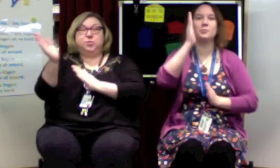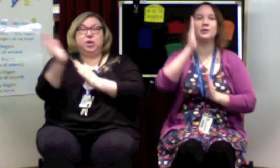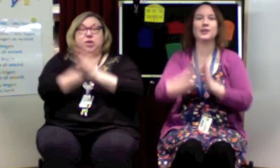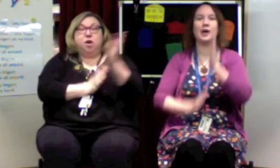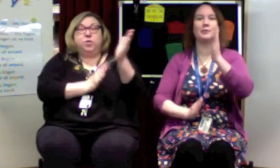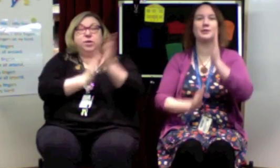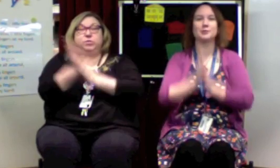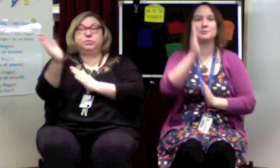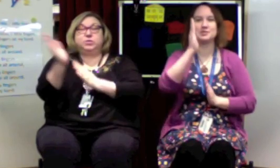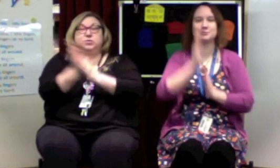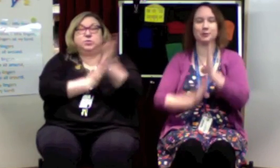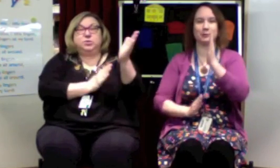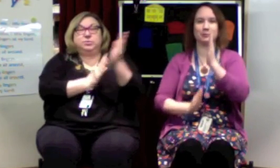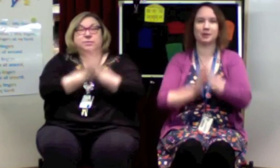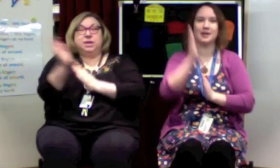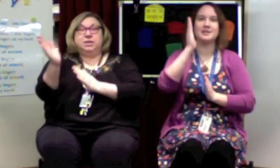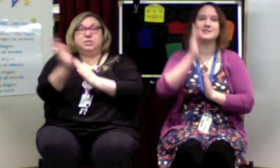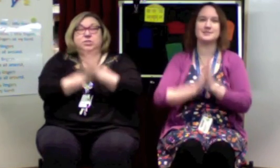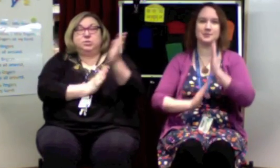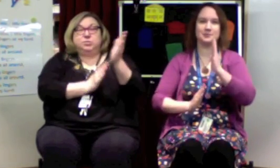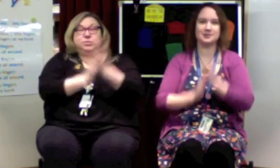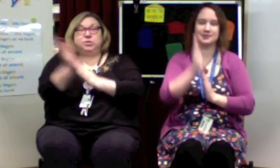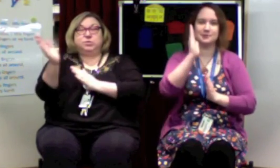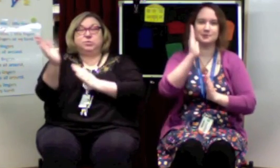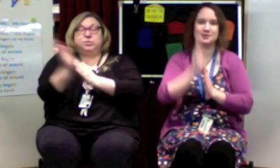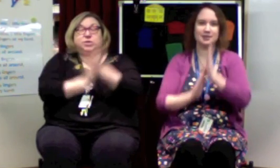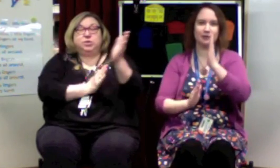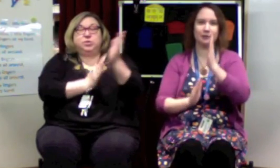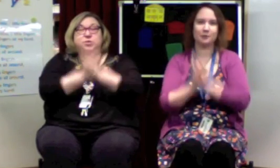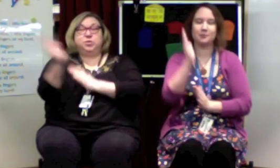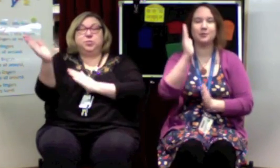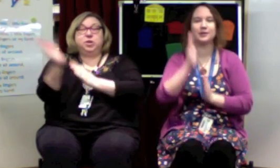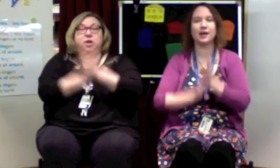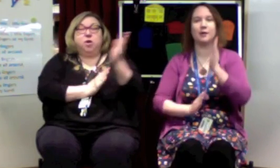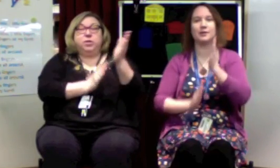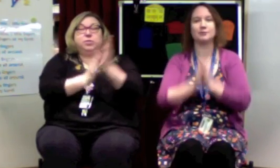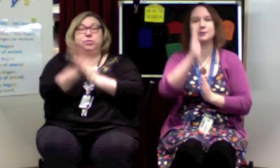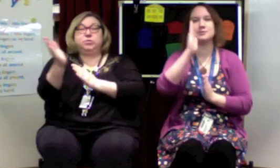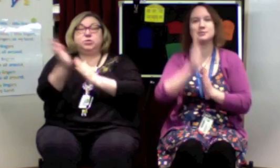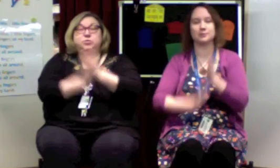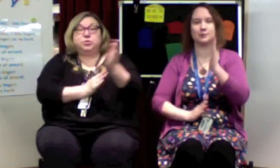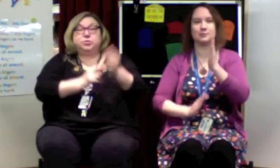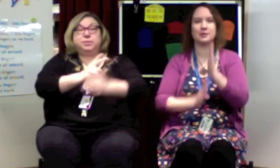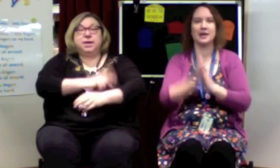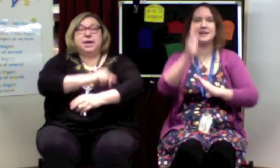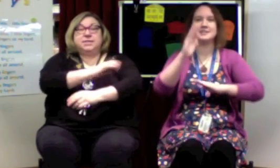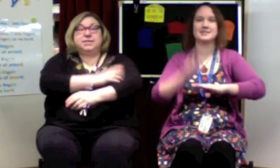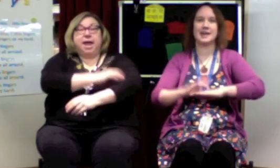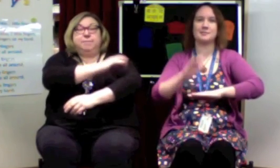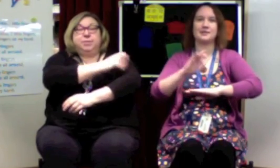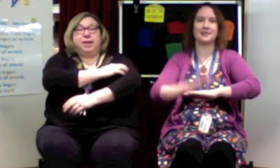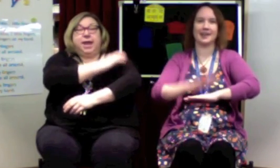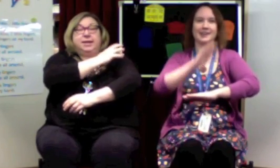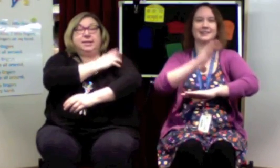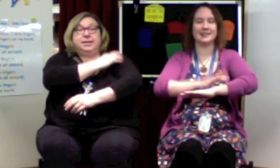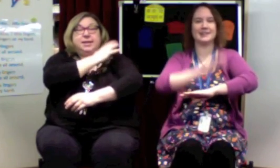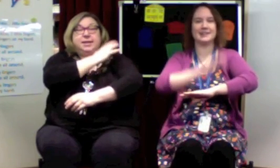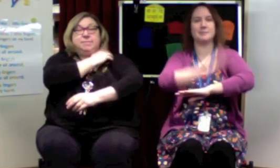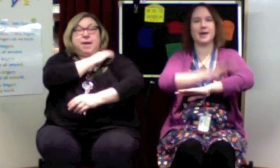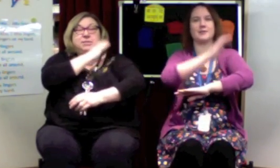we're going room to room. Zoom, zoom, zoom, we're going room to room. Scamper like a little mouse,